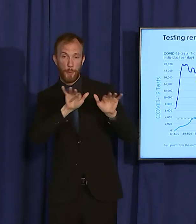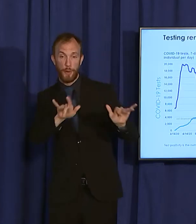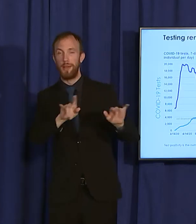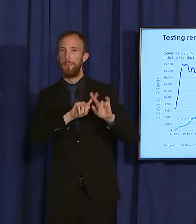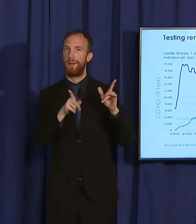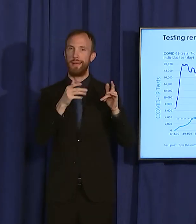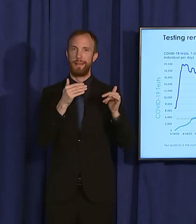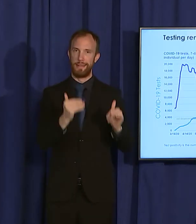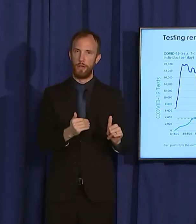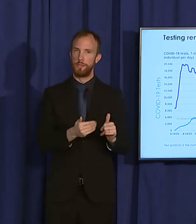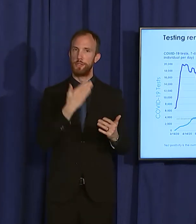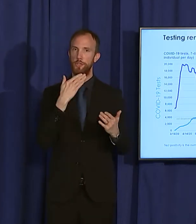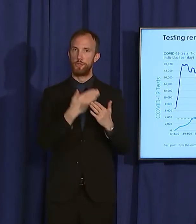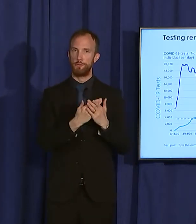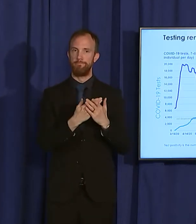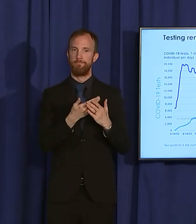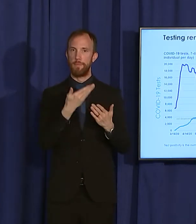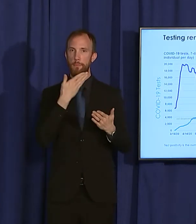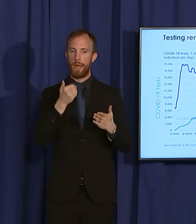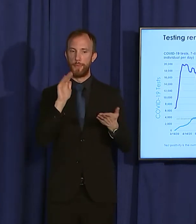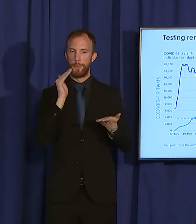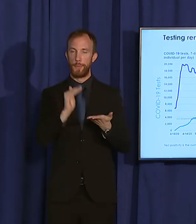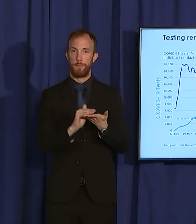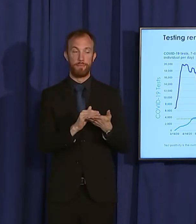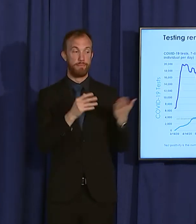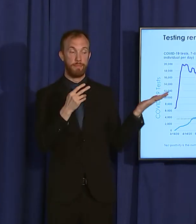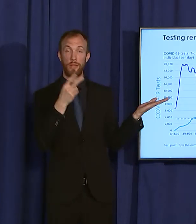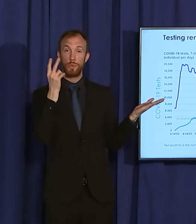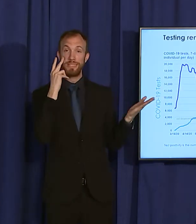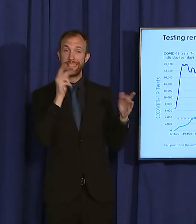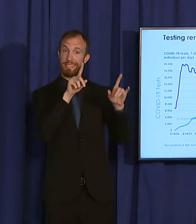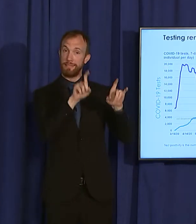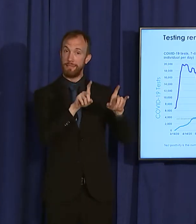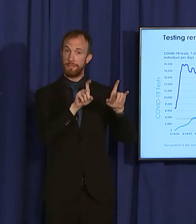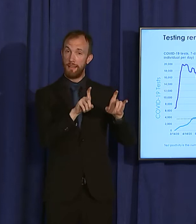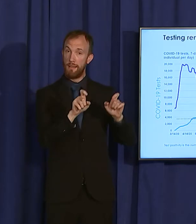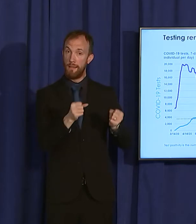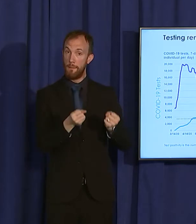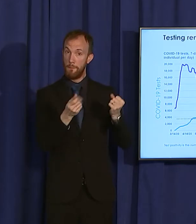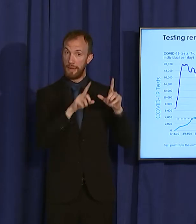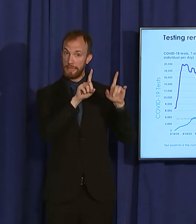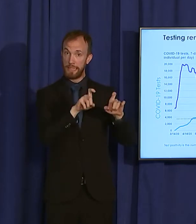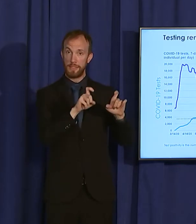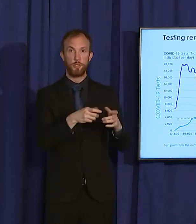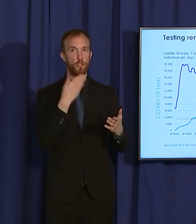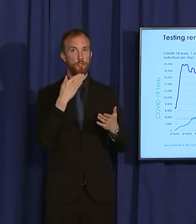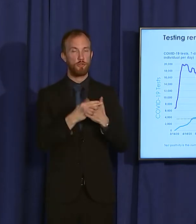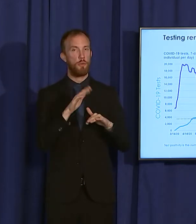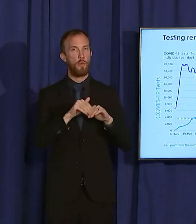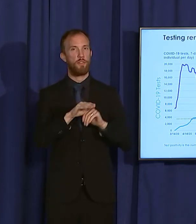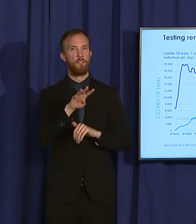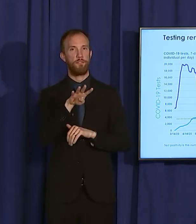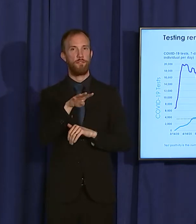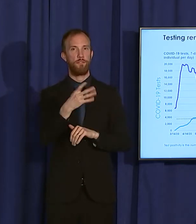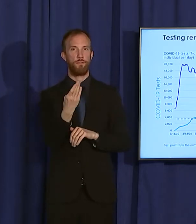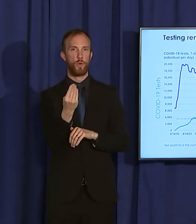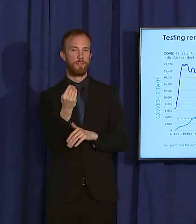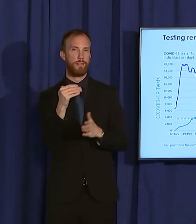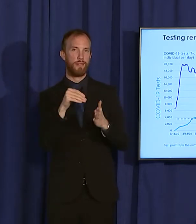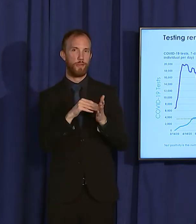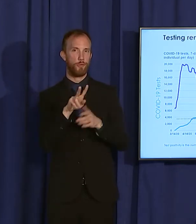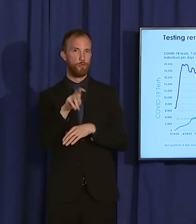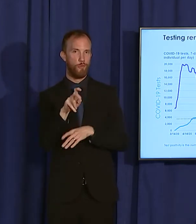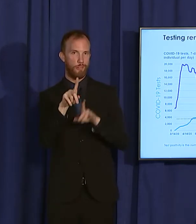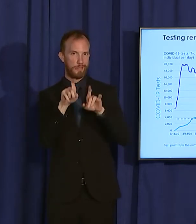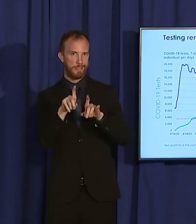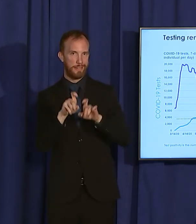And here you can see that our testing volume has remained good. We're doing more than 13,200 tests every day here in Chicago. We've done